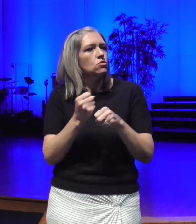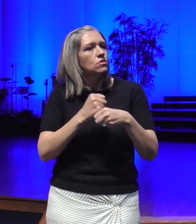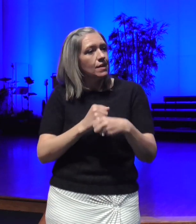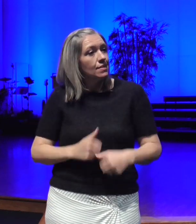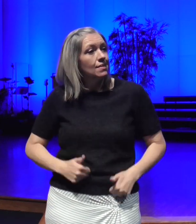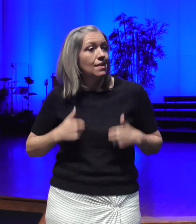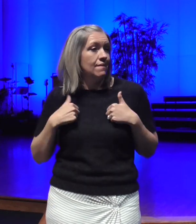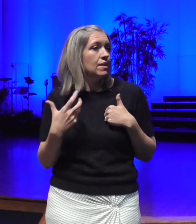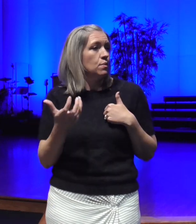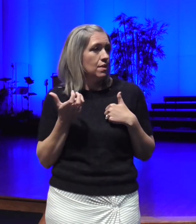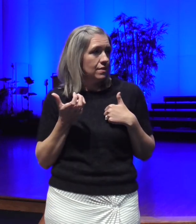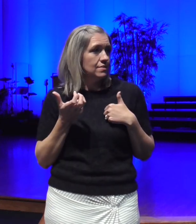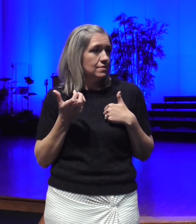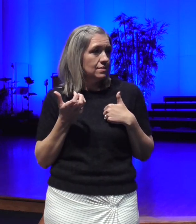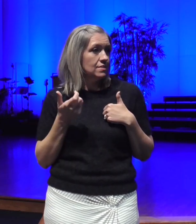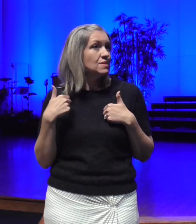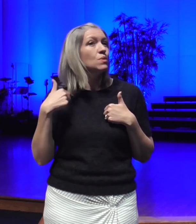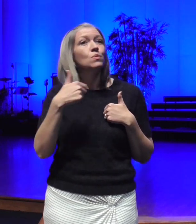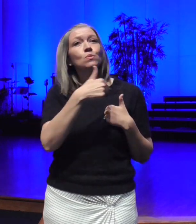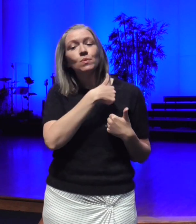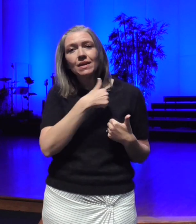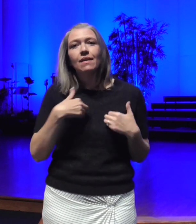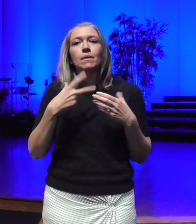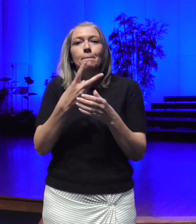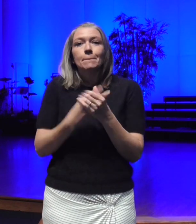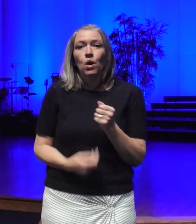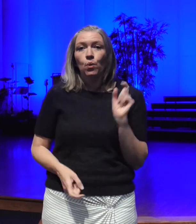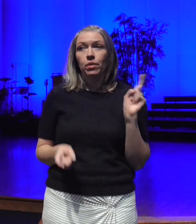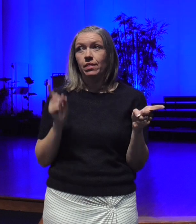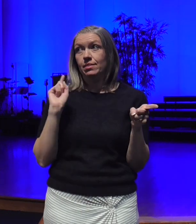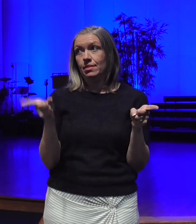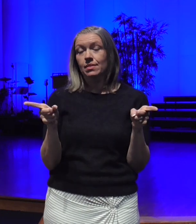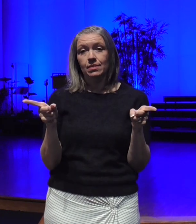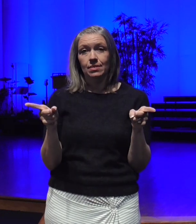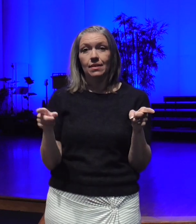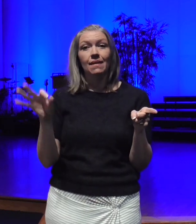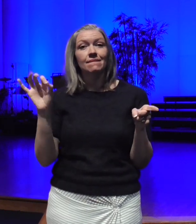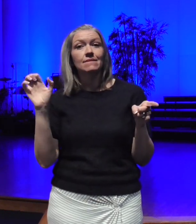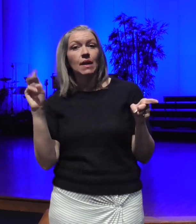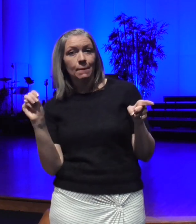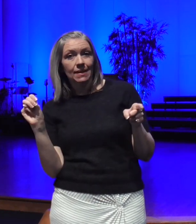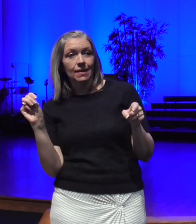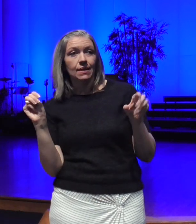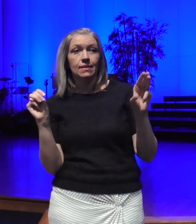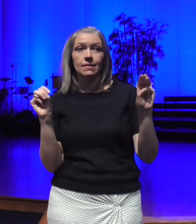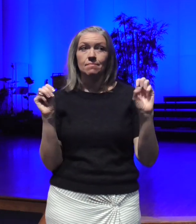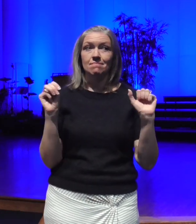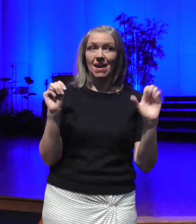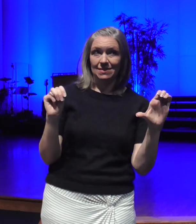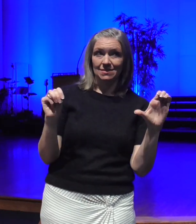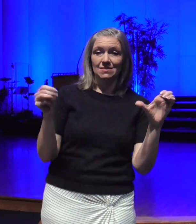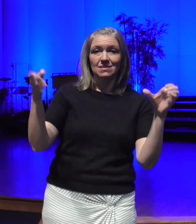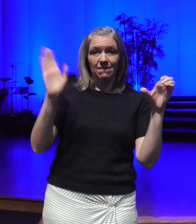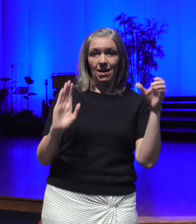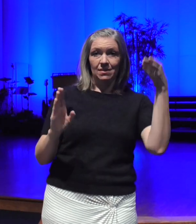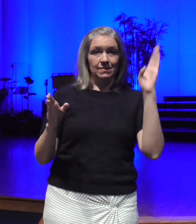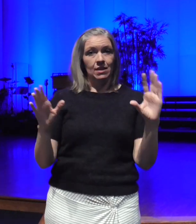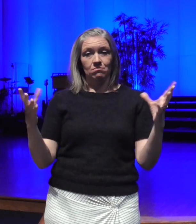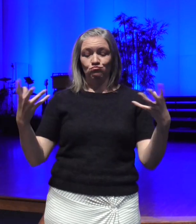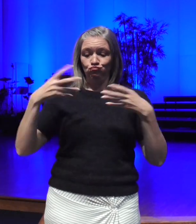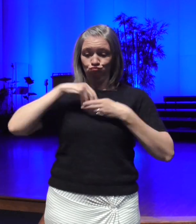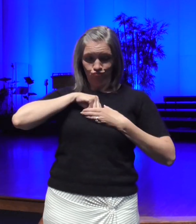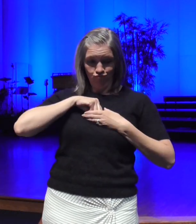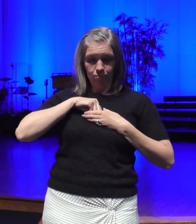to create. So we have both the divine feminine and the divine masculine as part of our